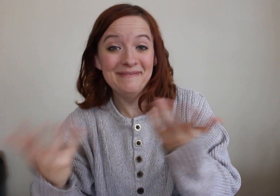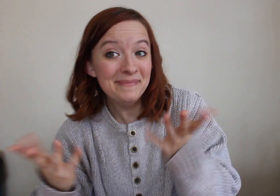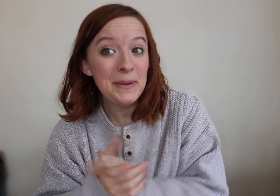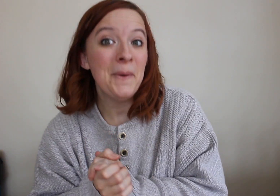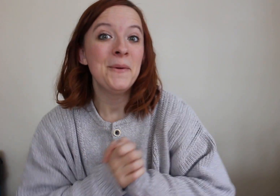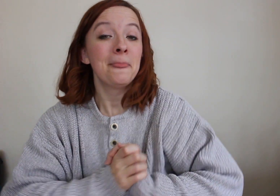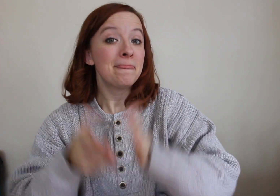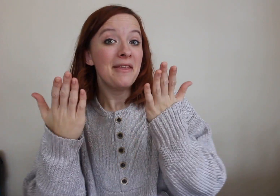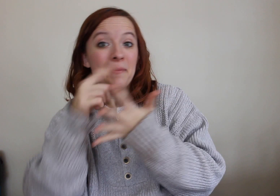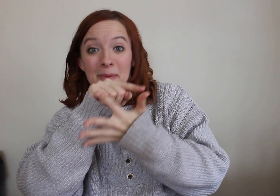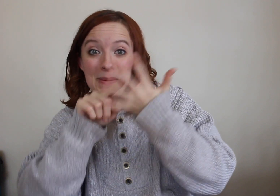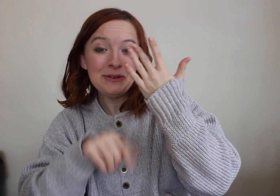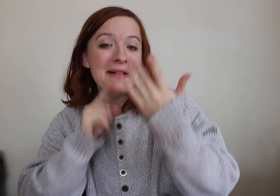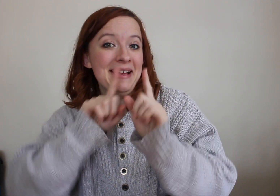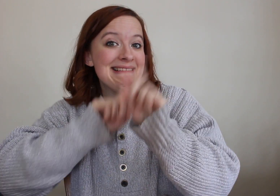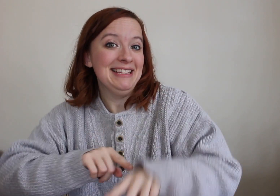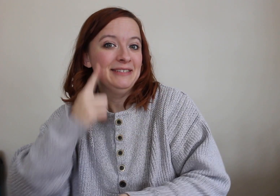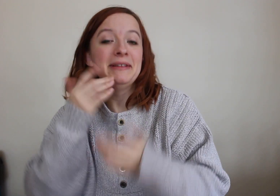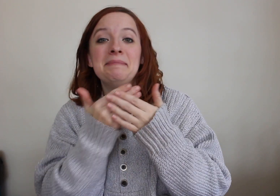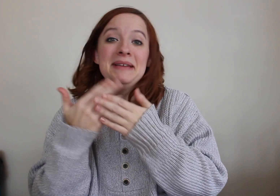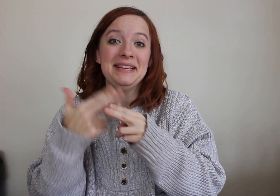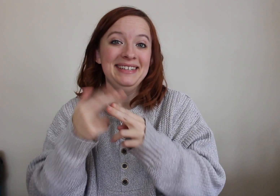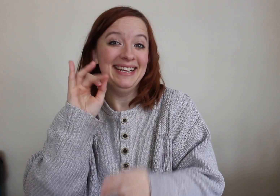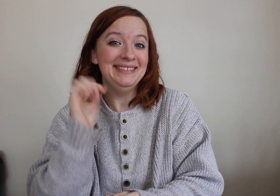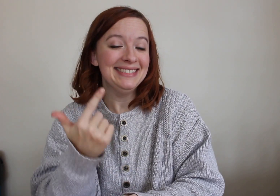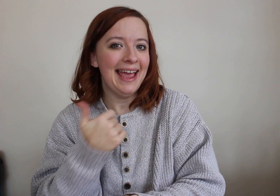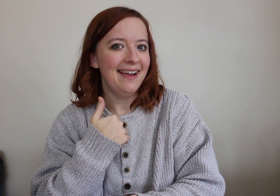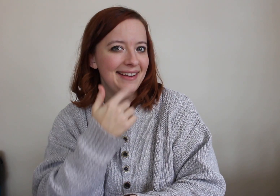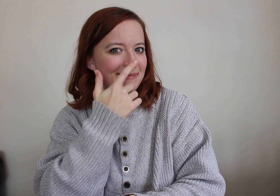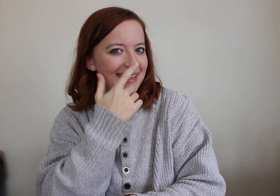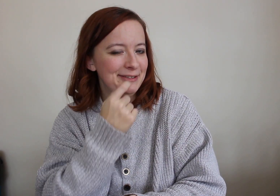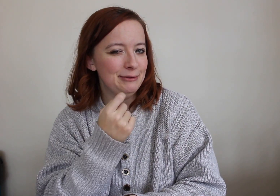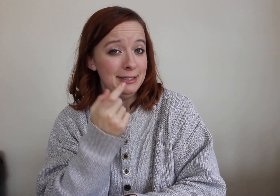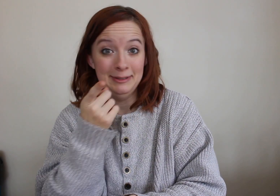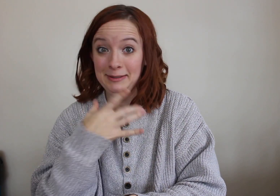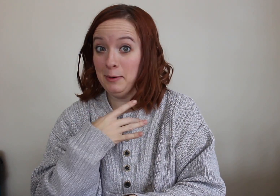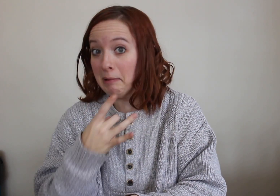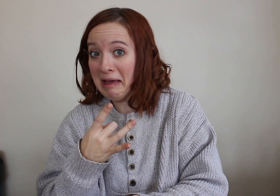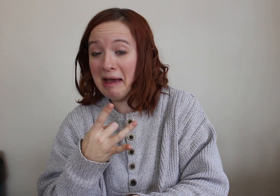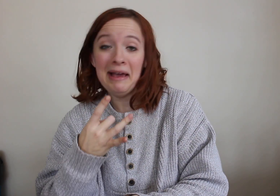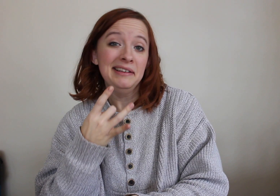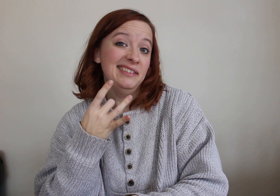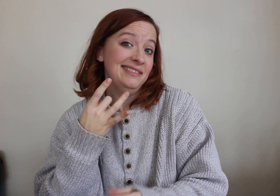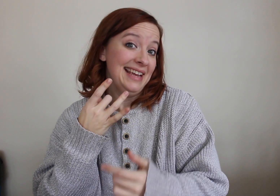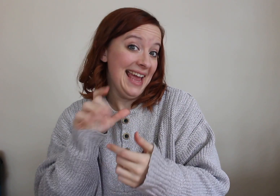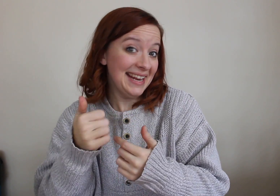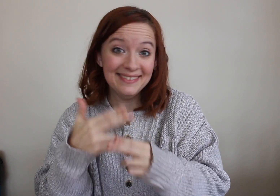So those were all of my answers for the baby named Tay. and I'm interested. Did you like any of them?